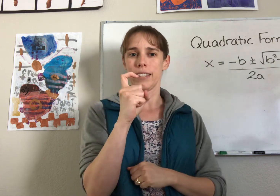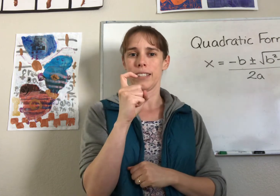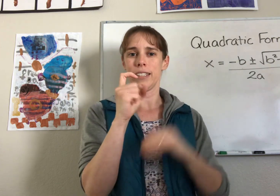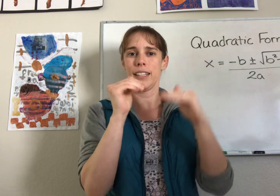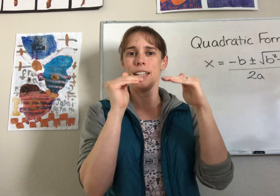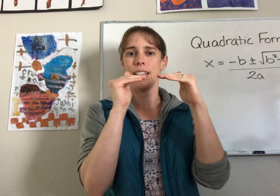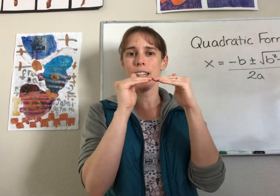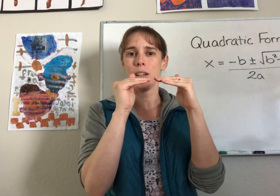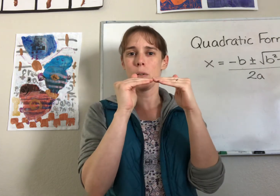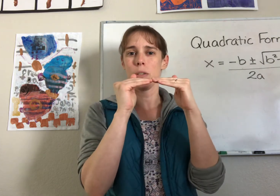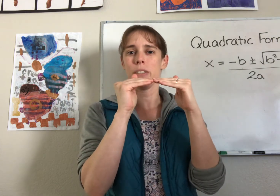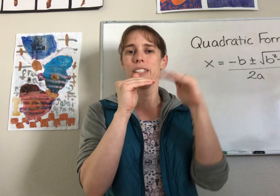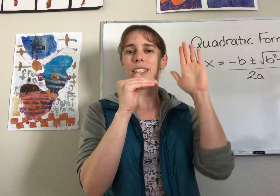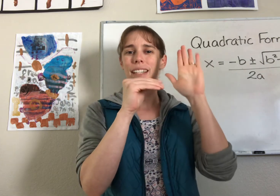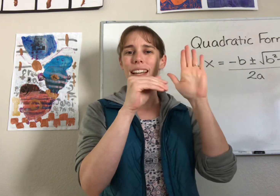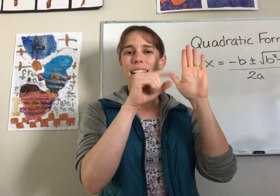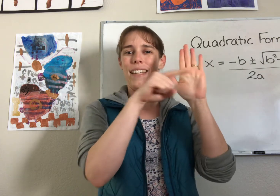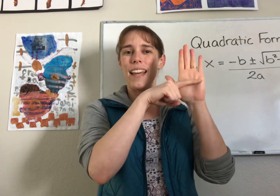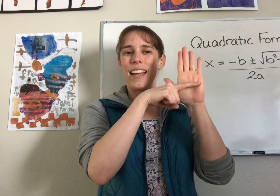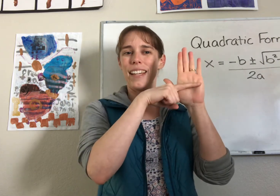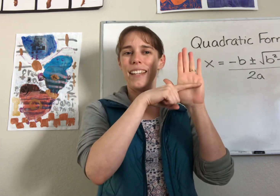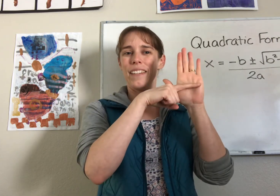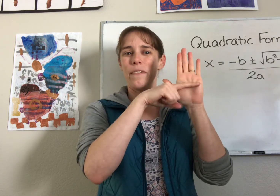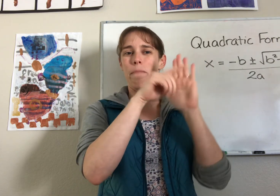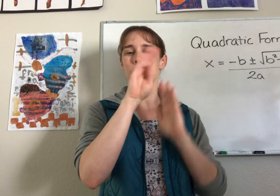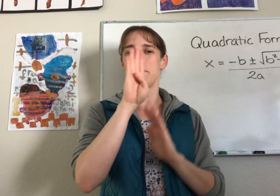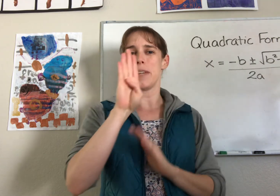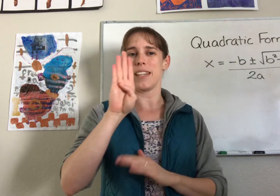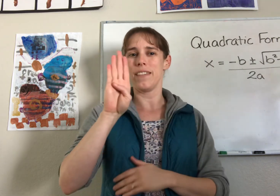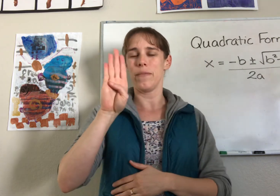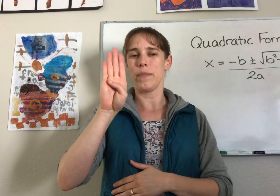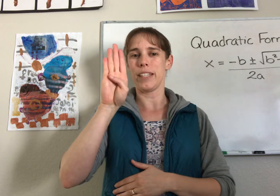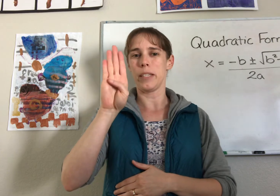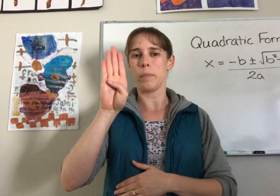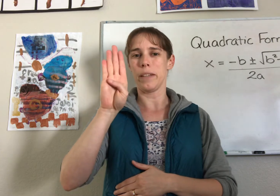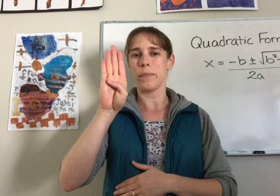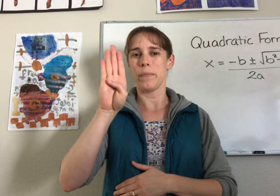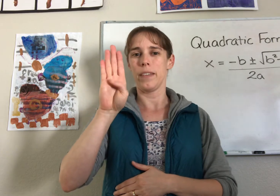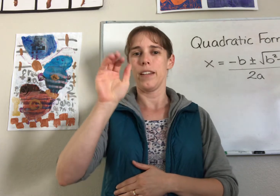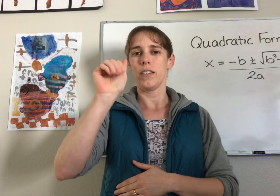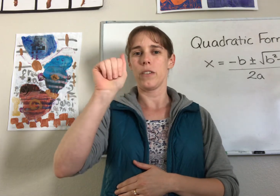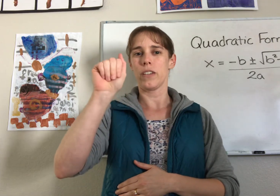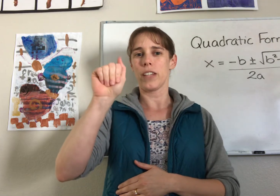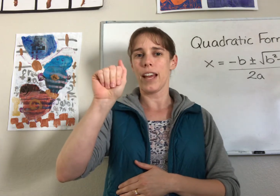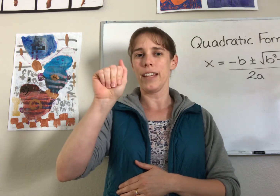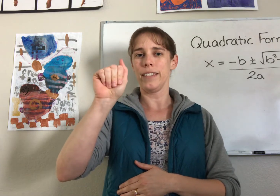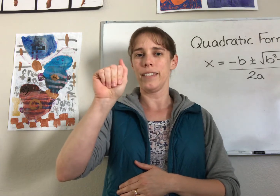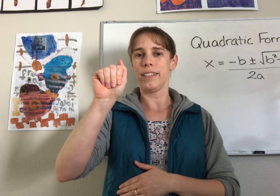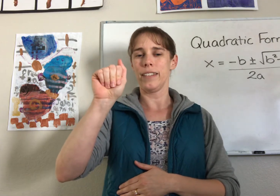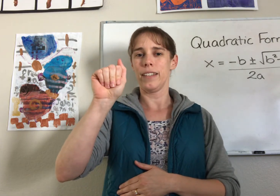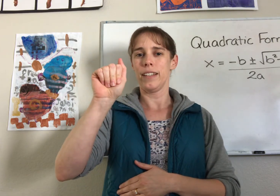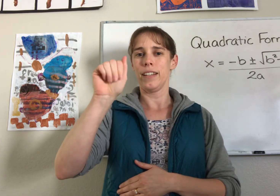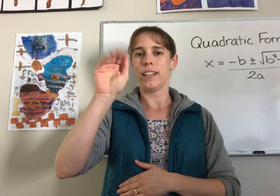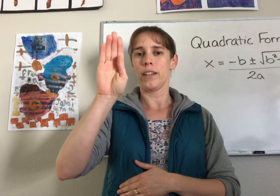X equals negative B. This is B. So here's A, here's